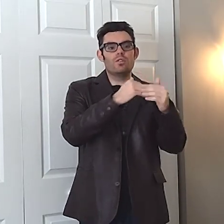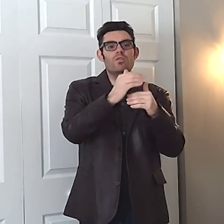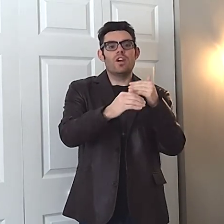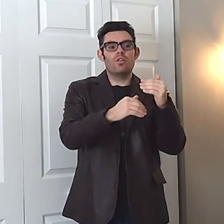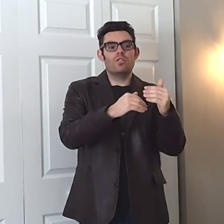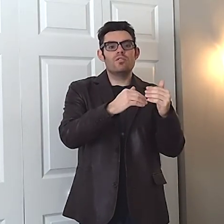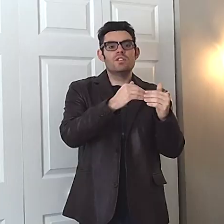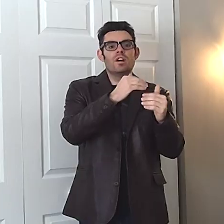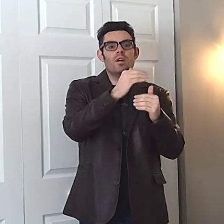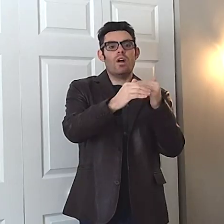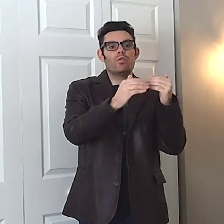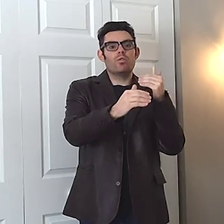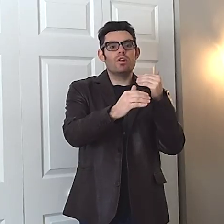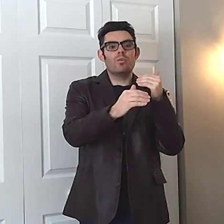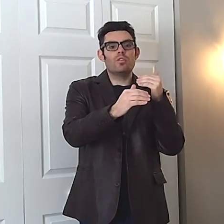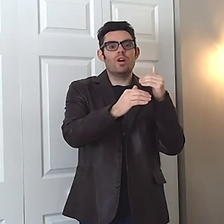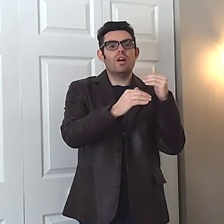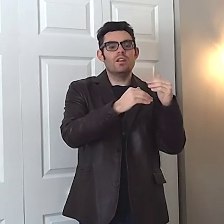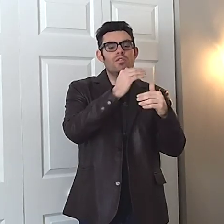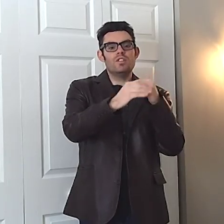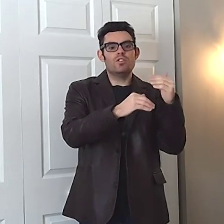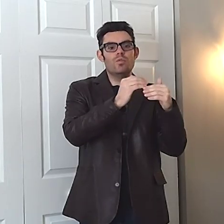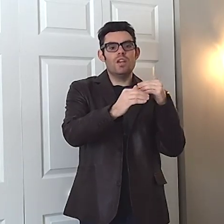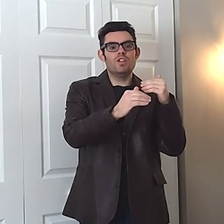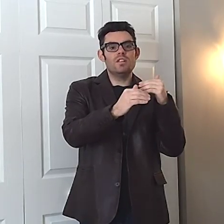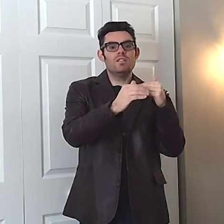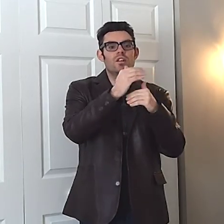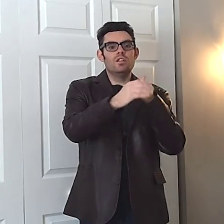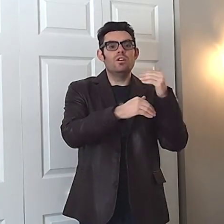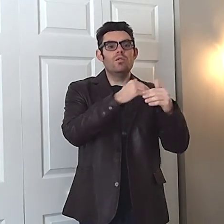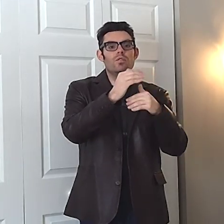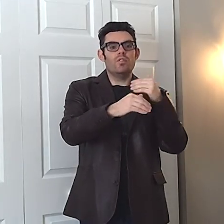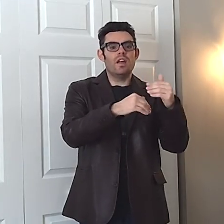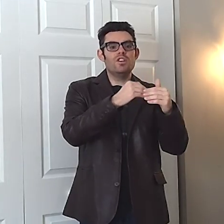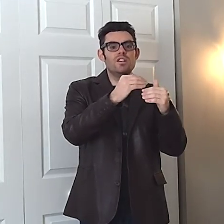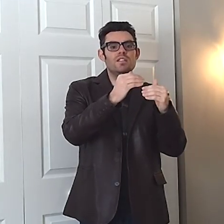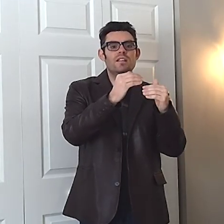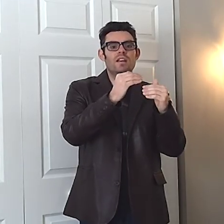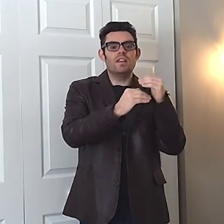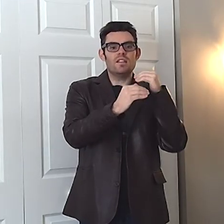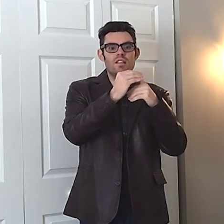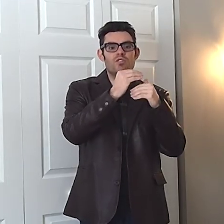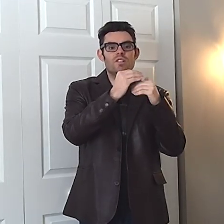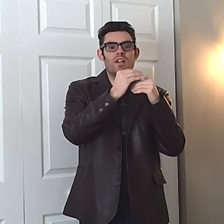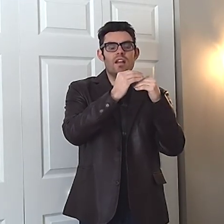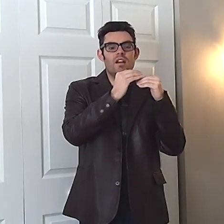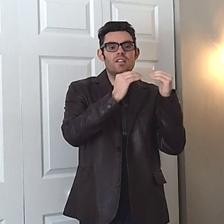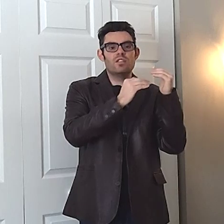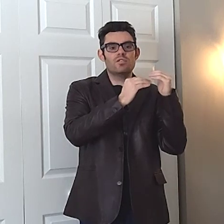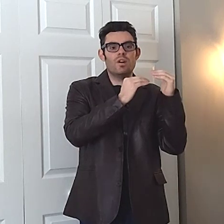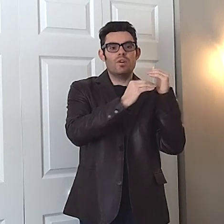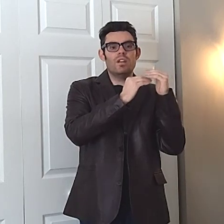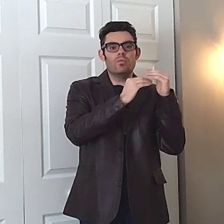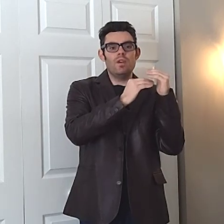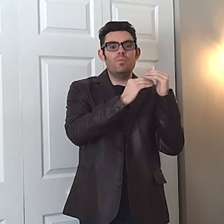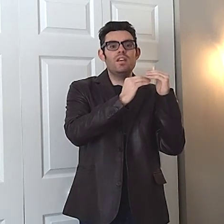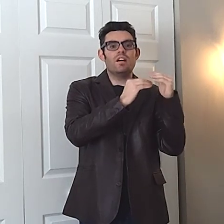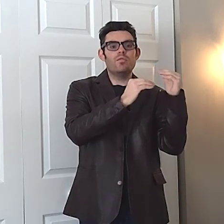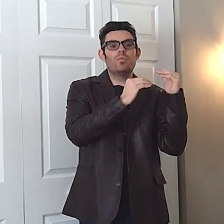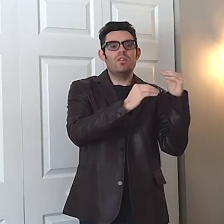new characters around Thorn and Murtaugh, new situations, new locations, and that's interesting. I like that there's not really a repeat of the previous